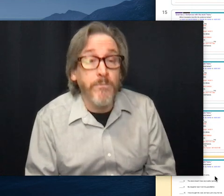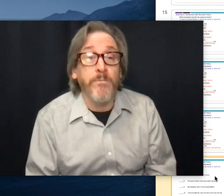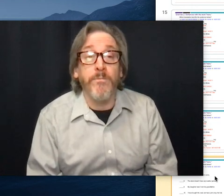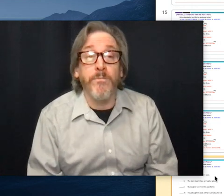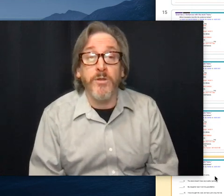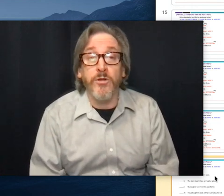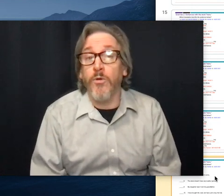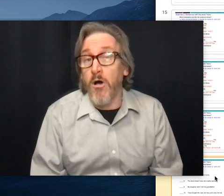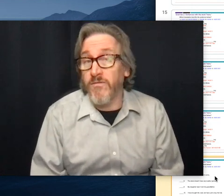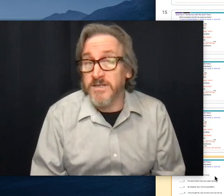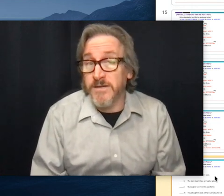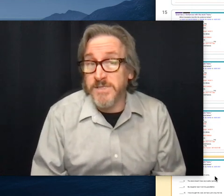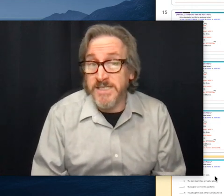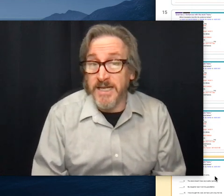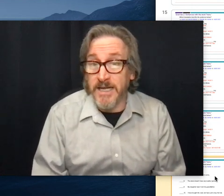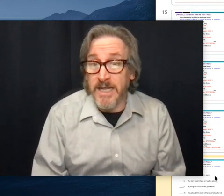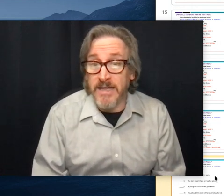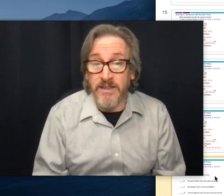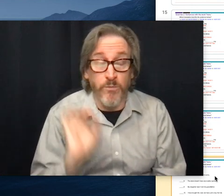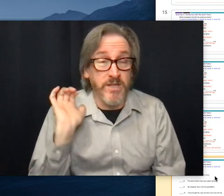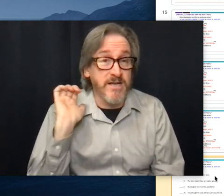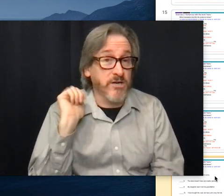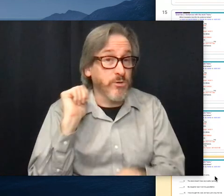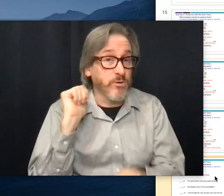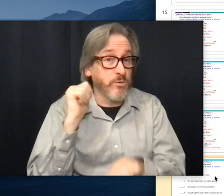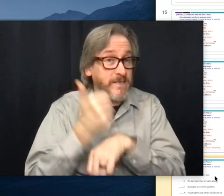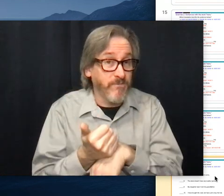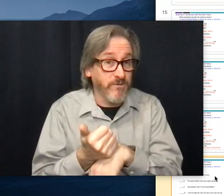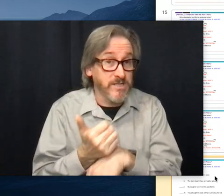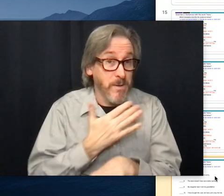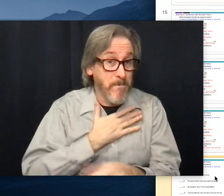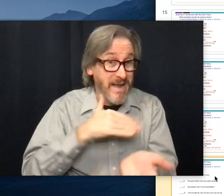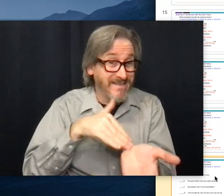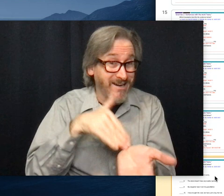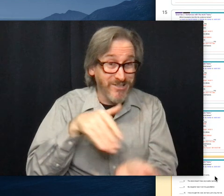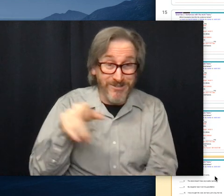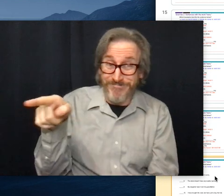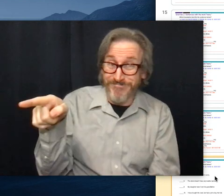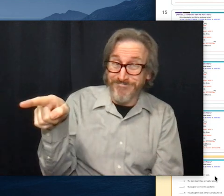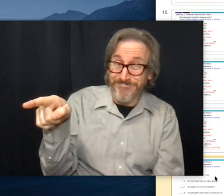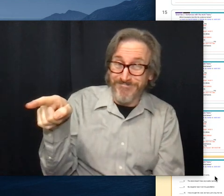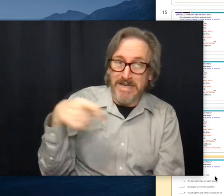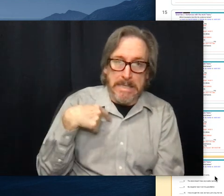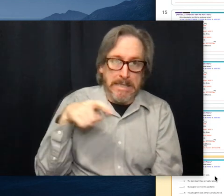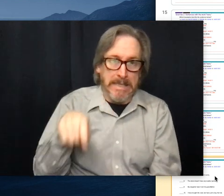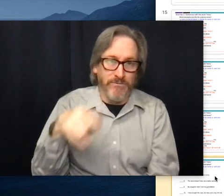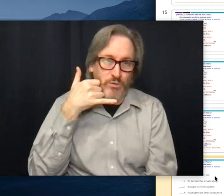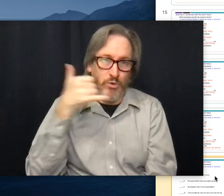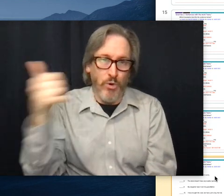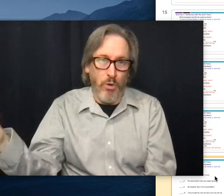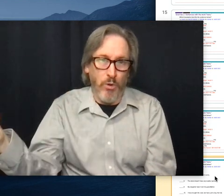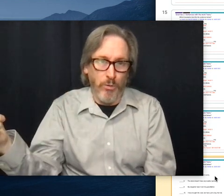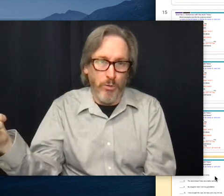or you'll oftentimes see that the doctor would be set up first. My doctor,